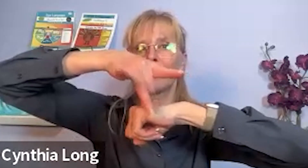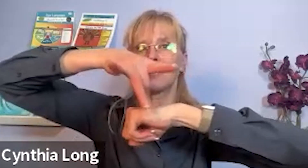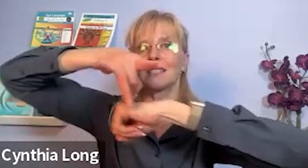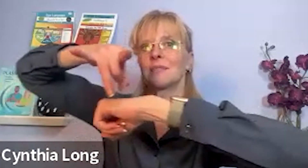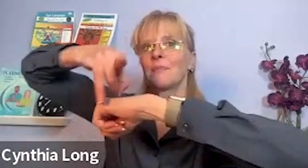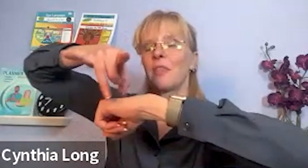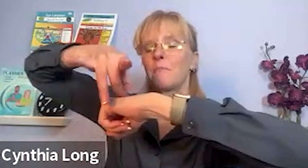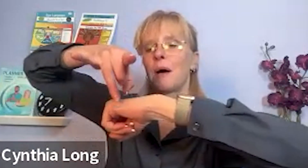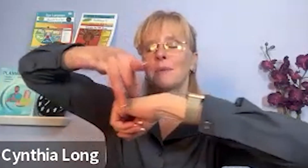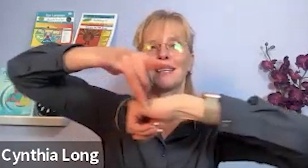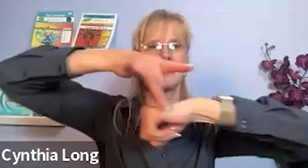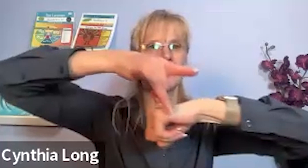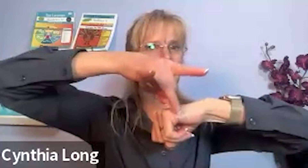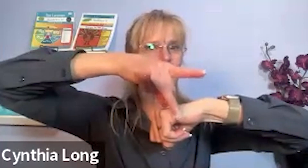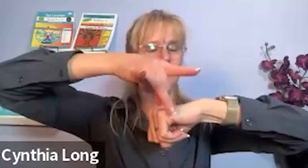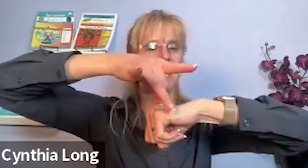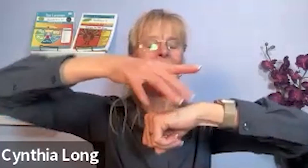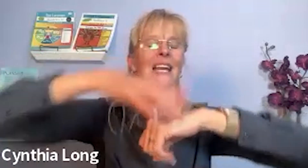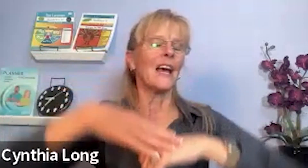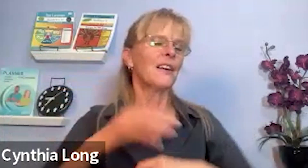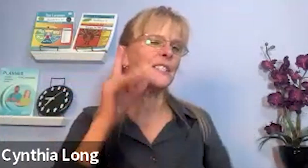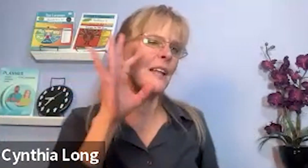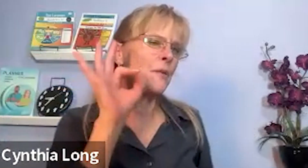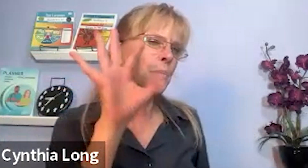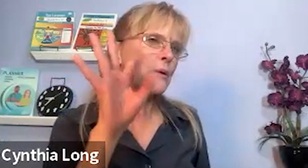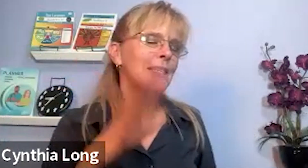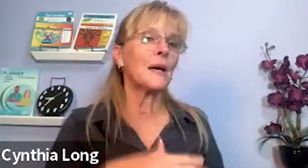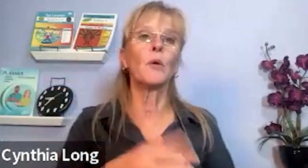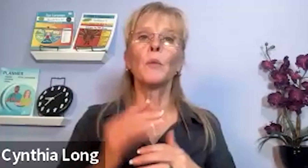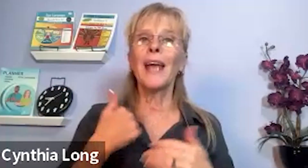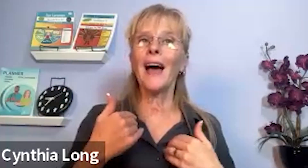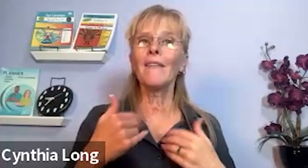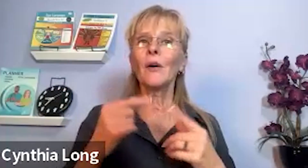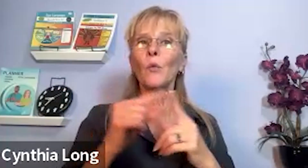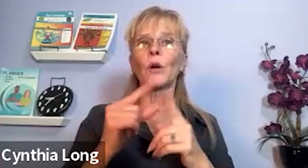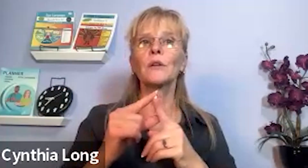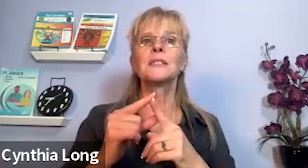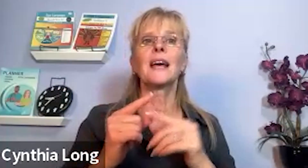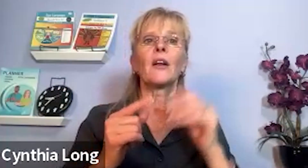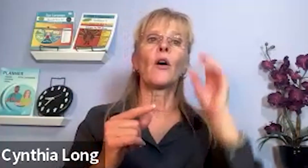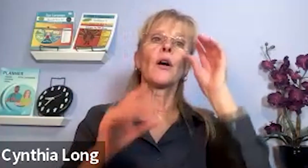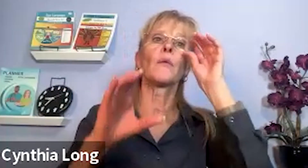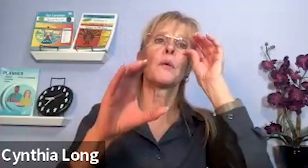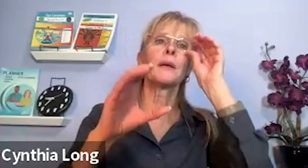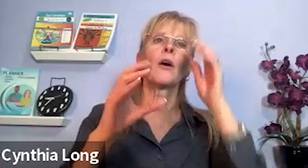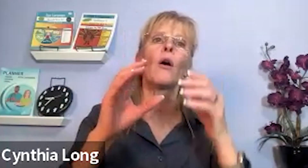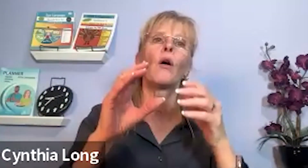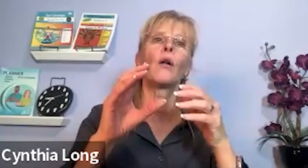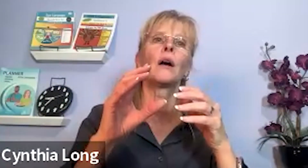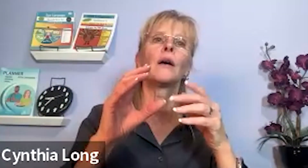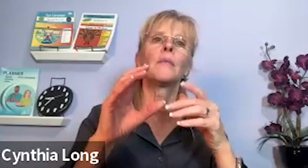the pumpkins. Now, here's another pro tip. When we have words